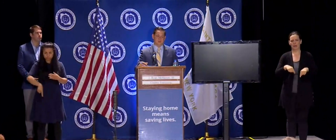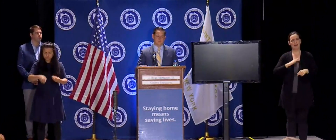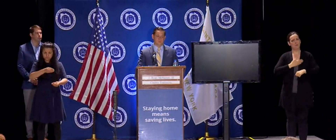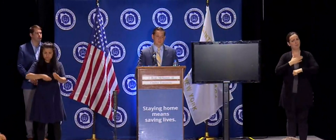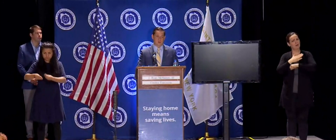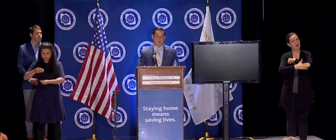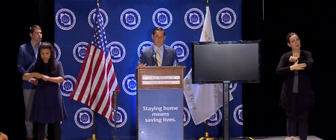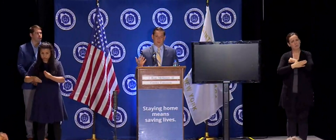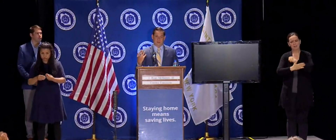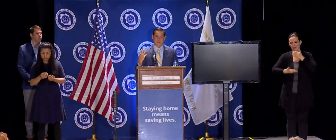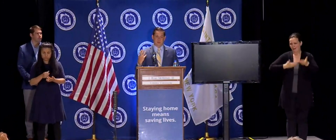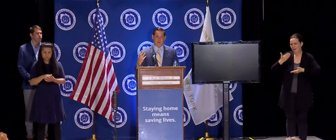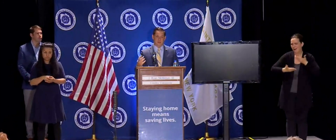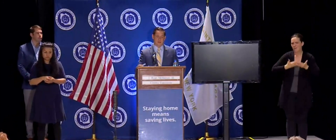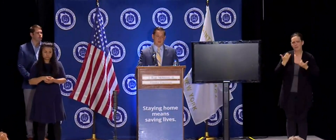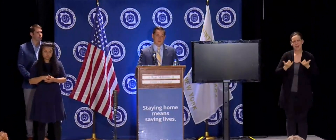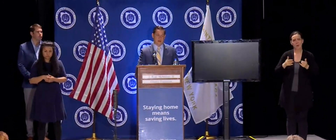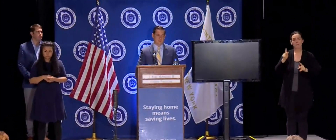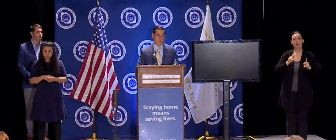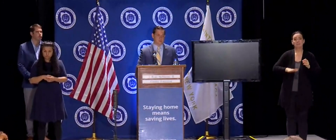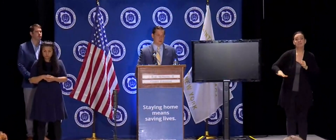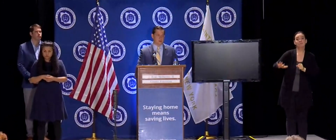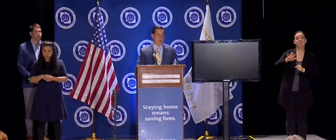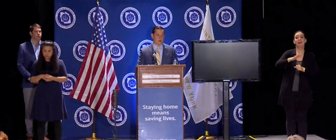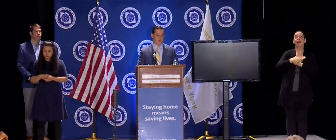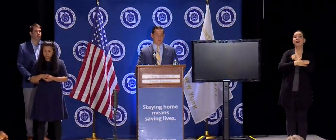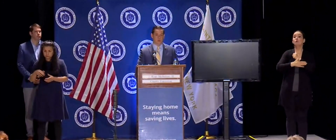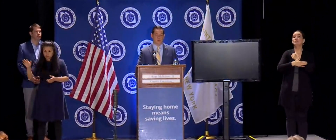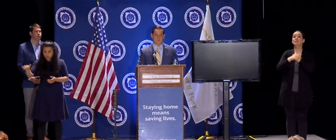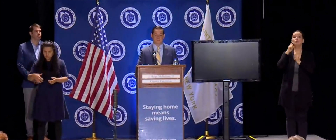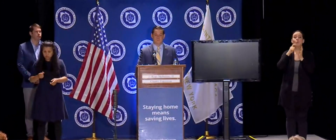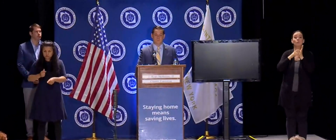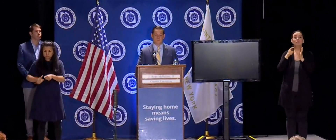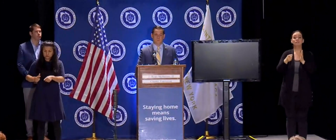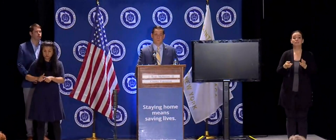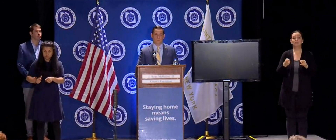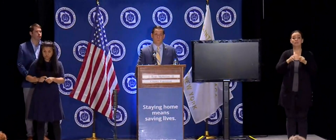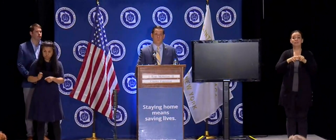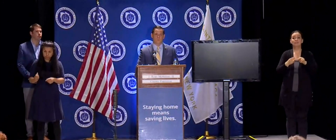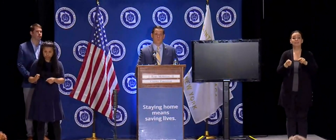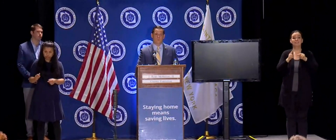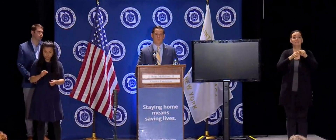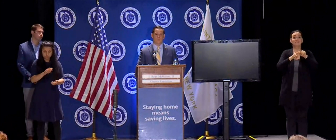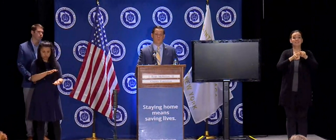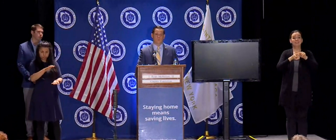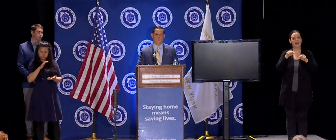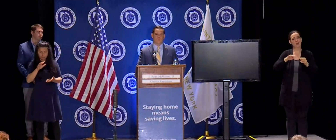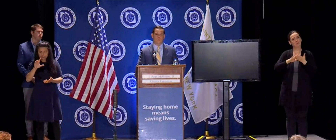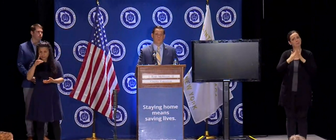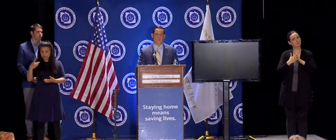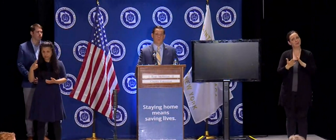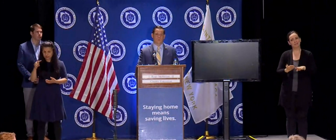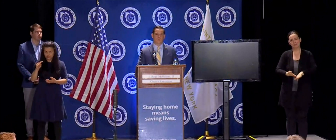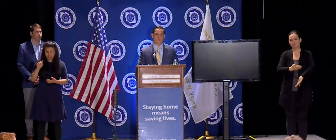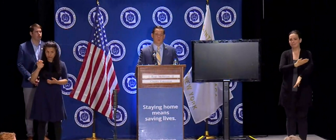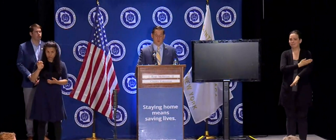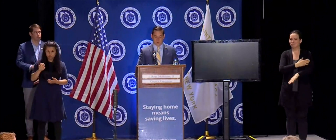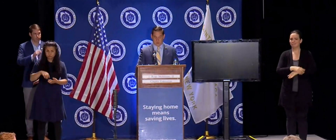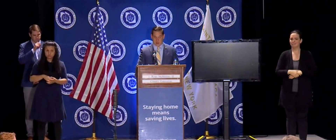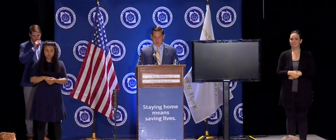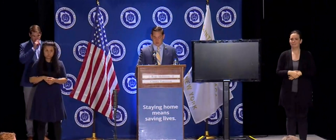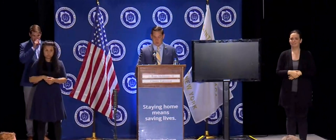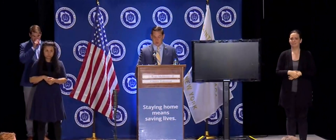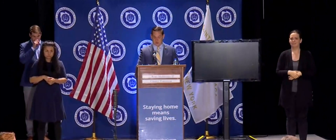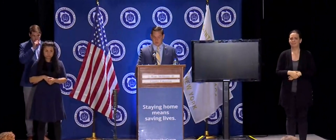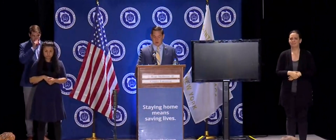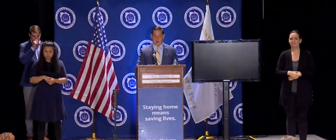around us, and it will bring that spending in and capture that spending here in our community. Can you just repeat when construction began and then when it will be completed again?